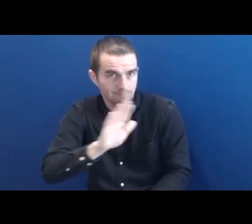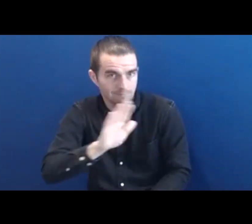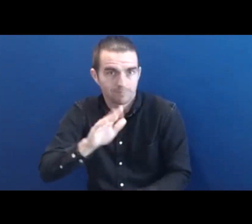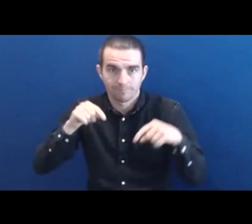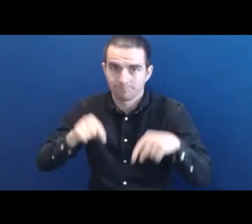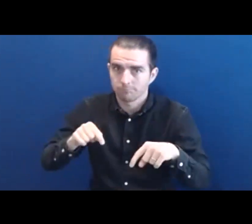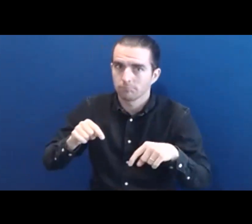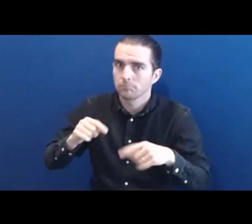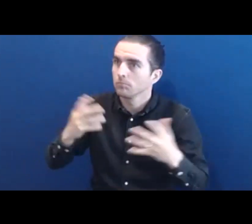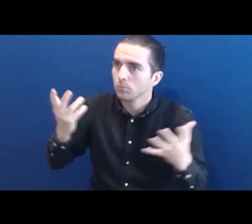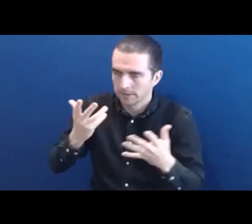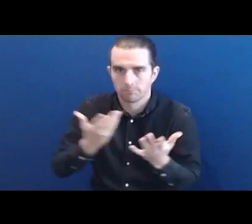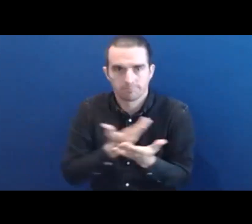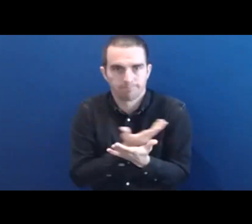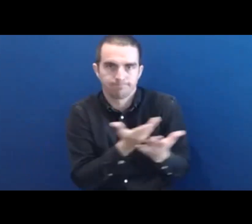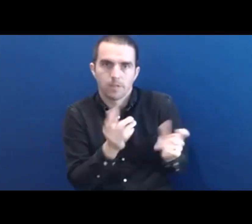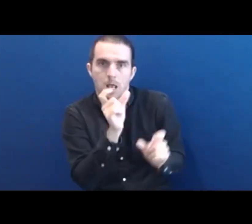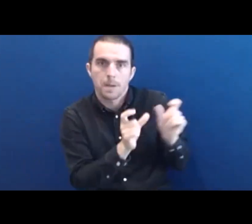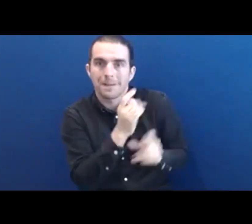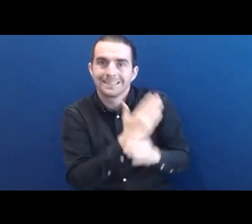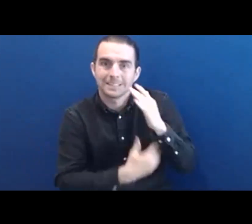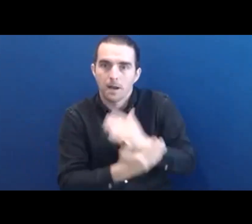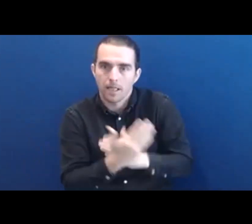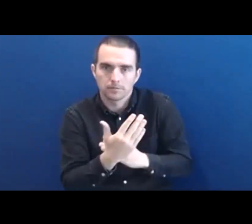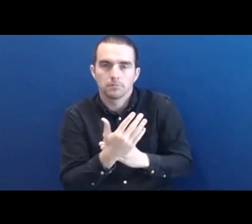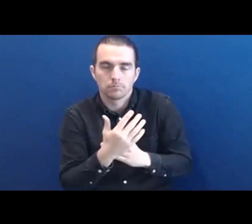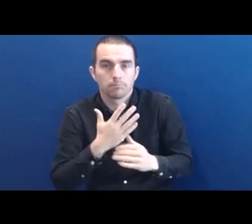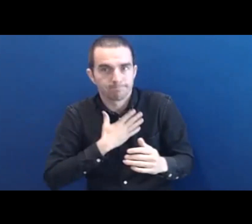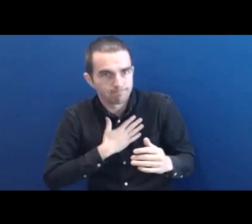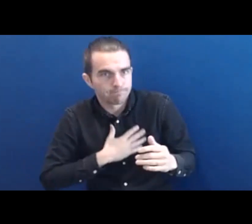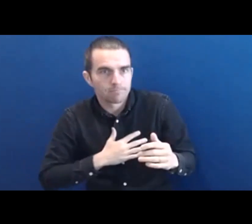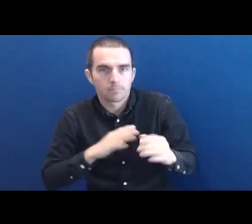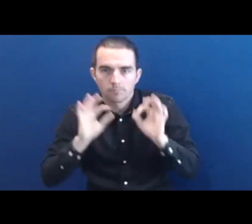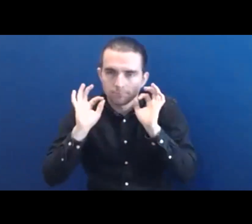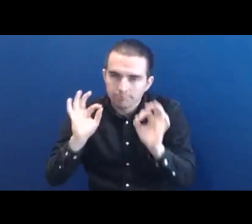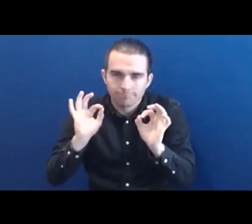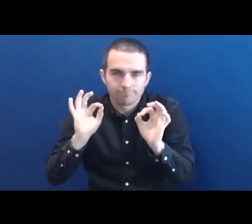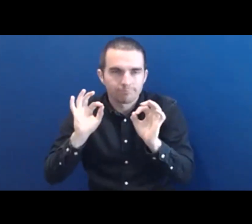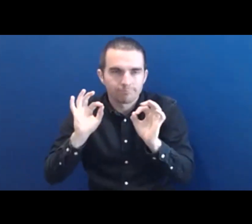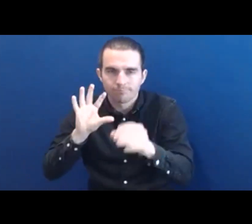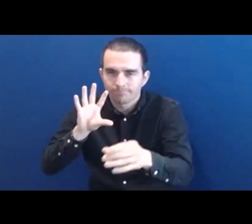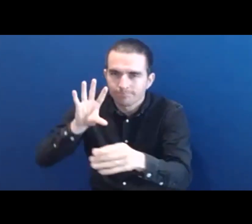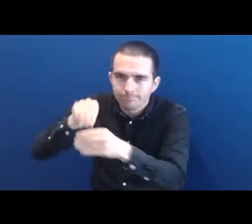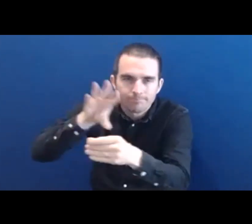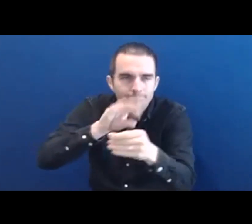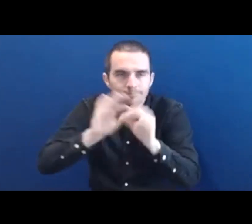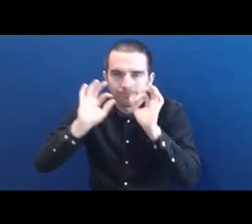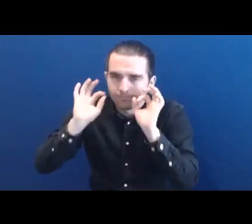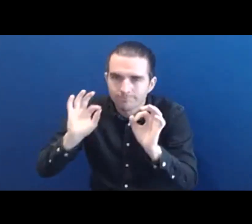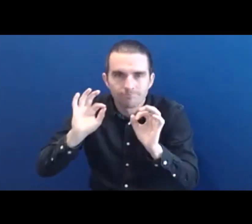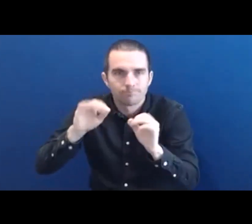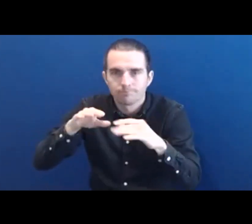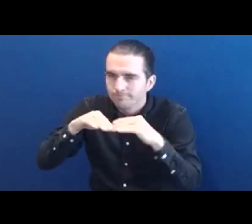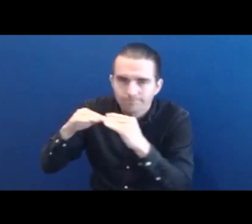front, because opportunities do not are minimal, and when there is an opportunity